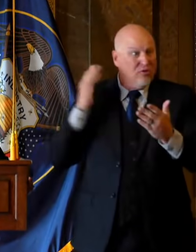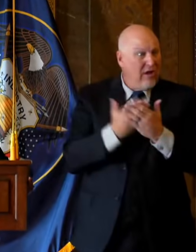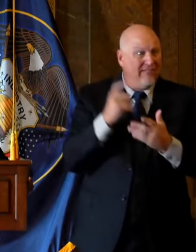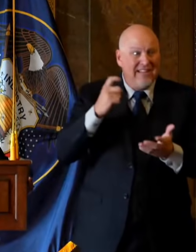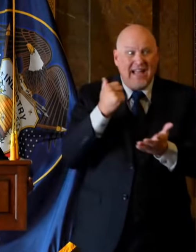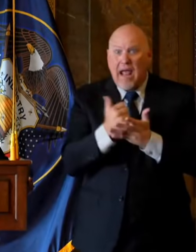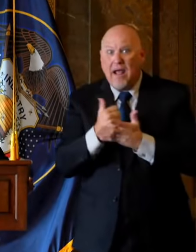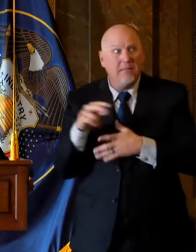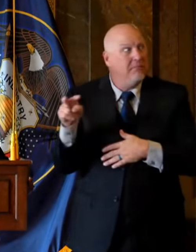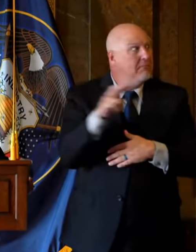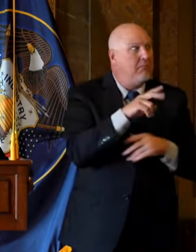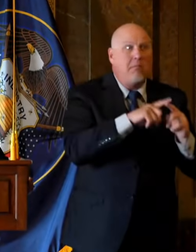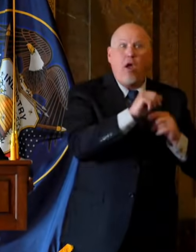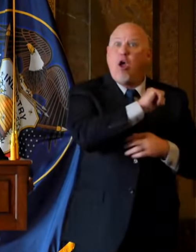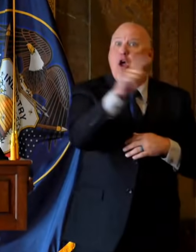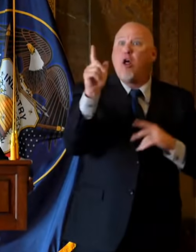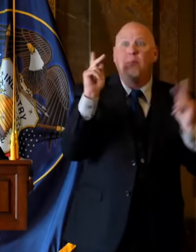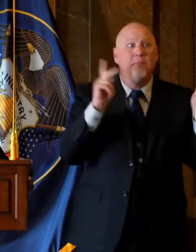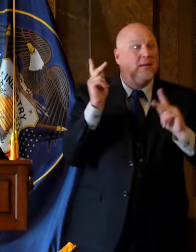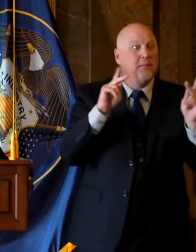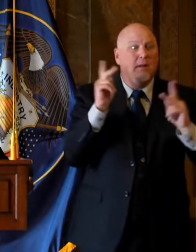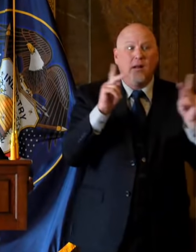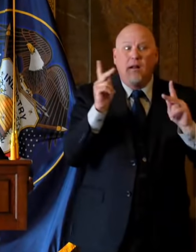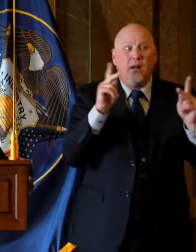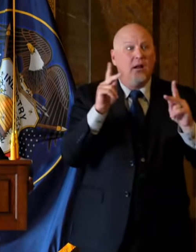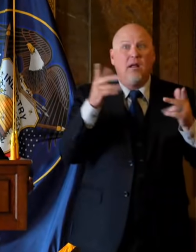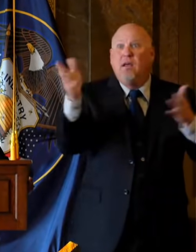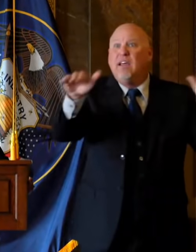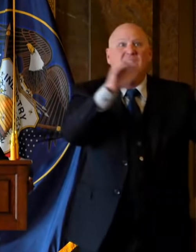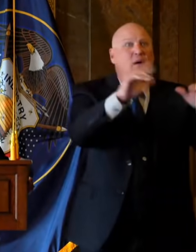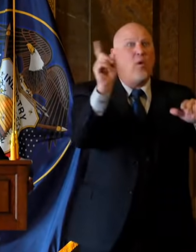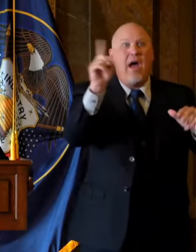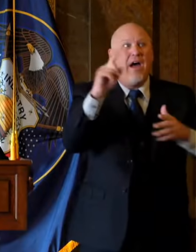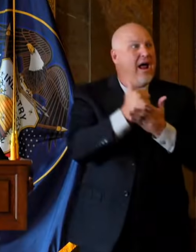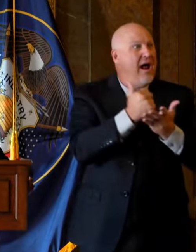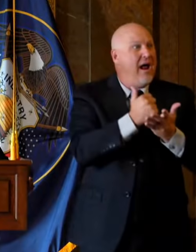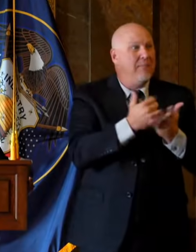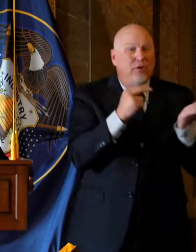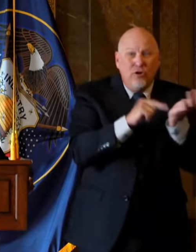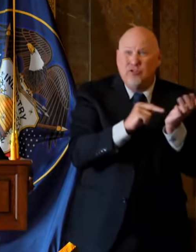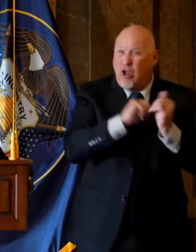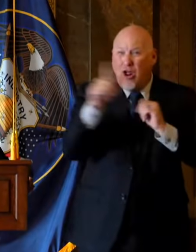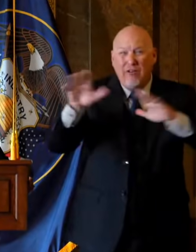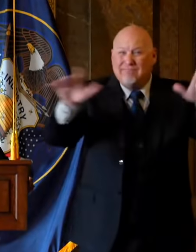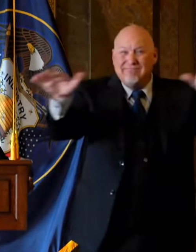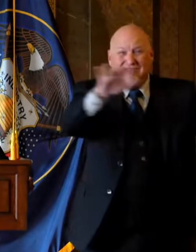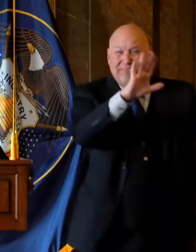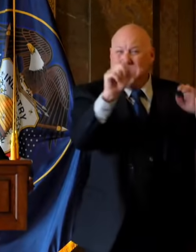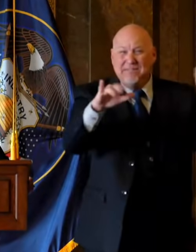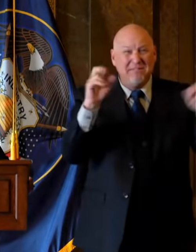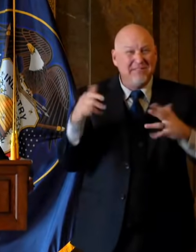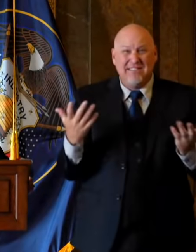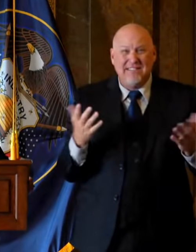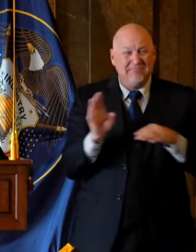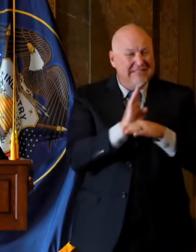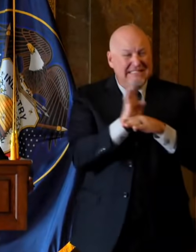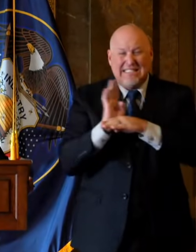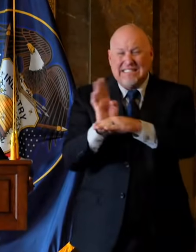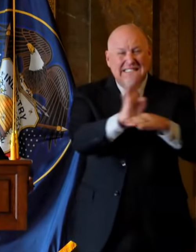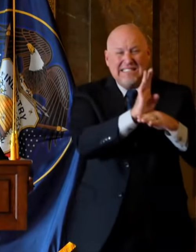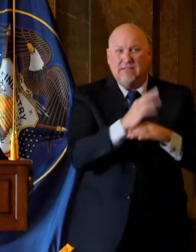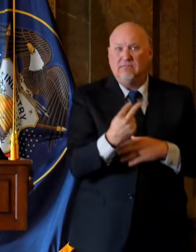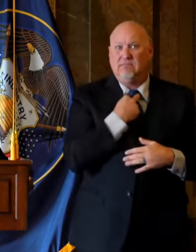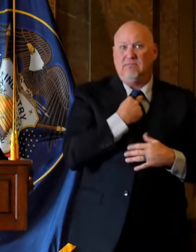and magnitude of the situation sometimes leading to missing important details that can harm patients. And they know